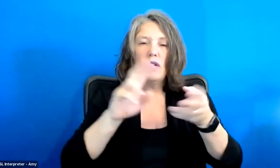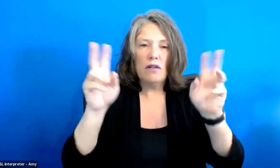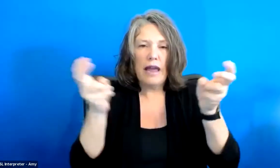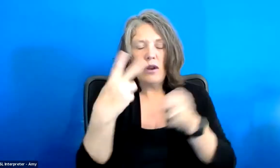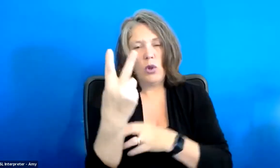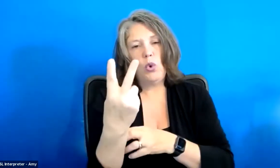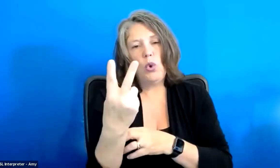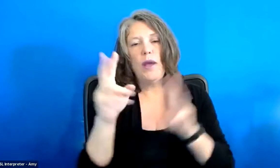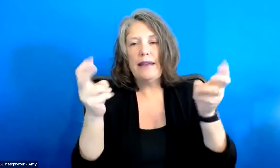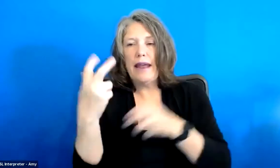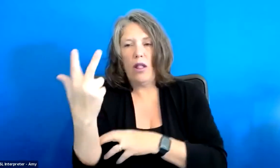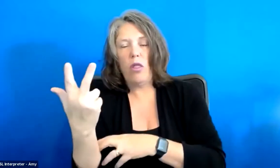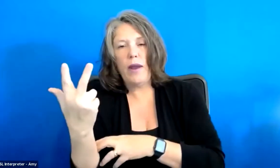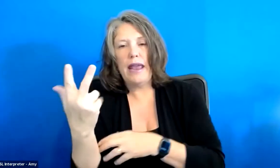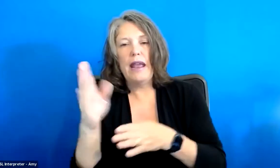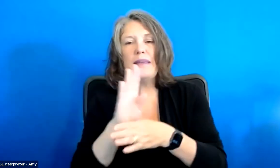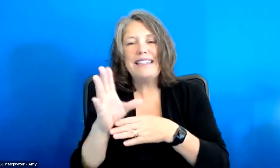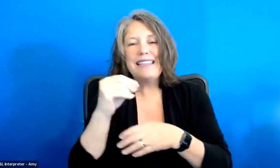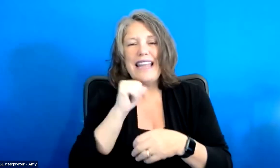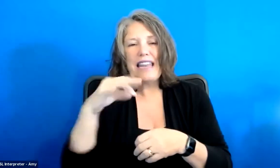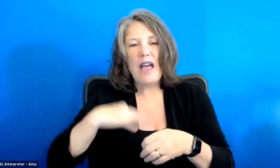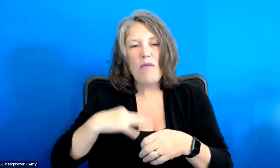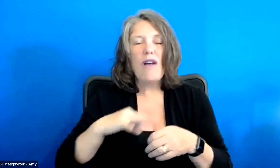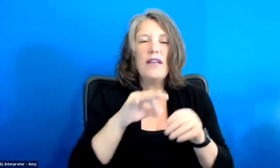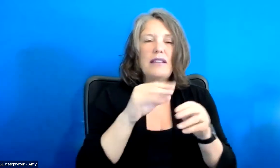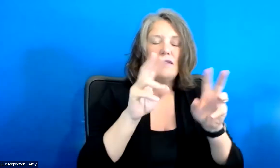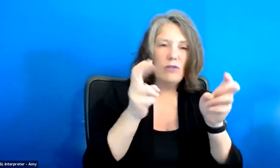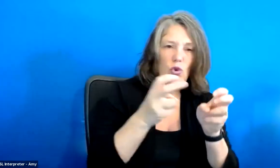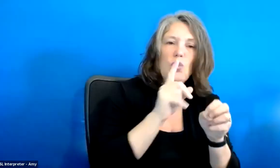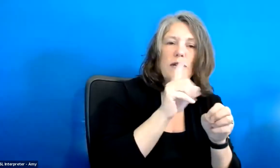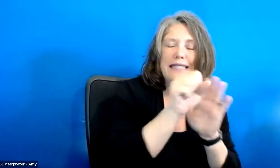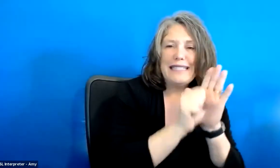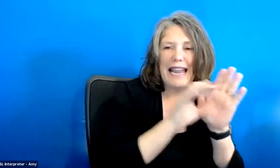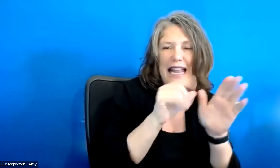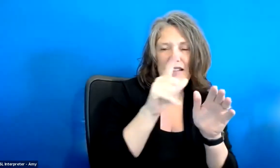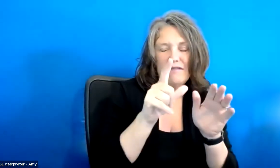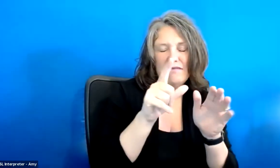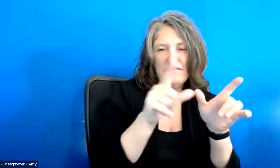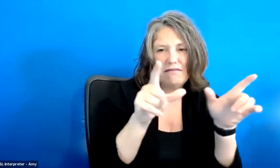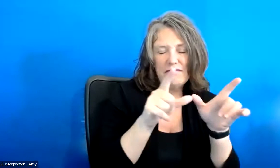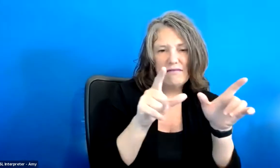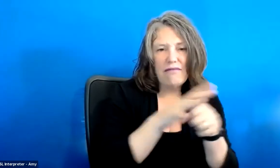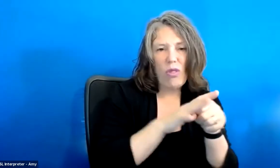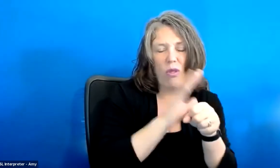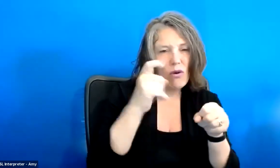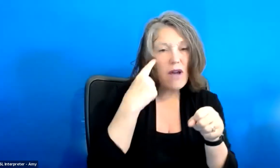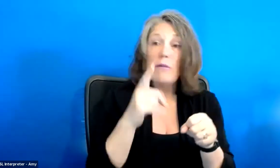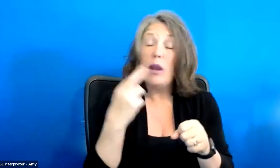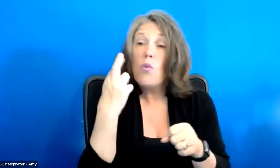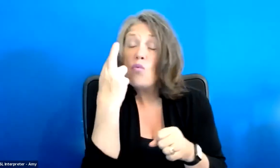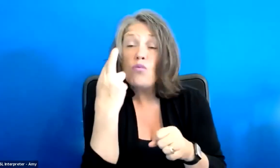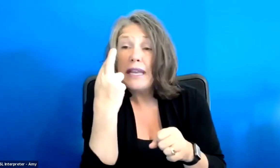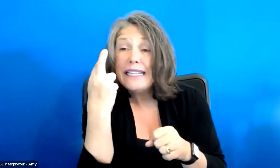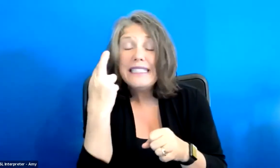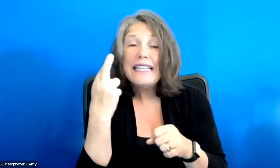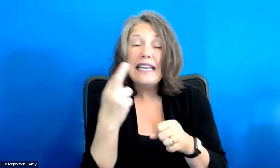and Title III, Businesses and Nonprofits of Americans with Disabilities Act. The reason is that even though